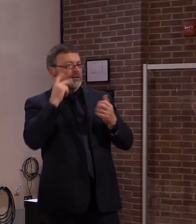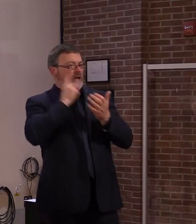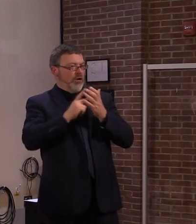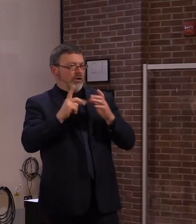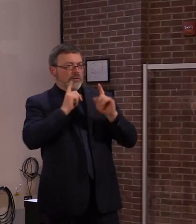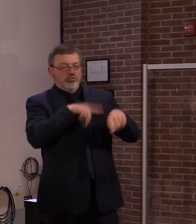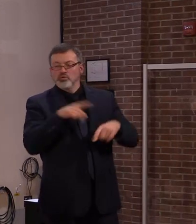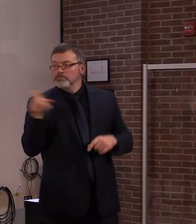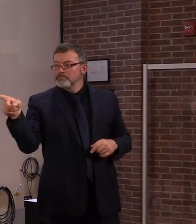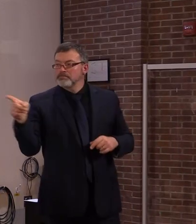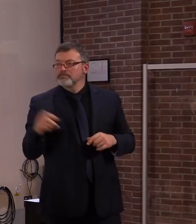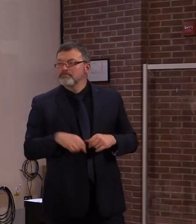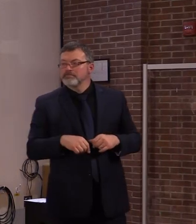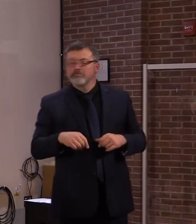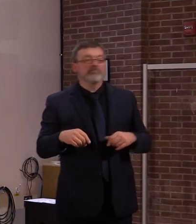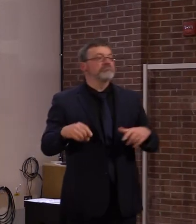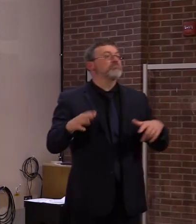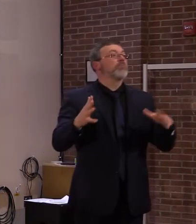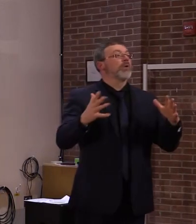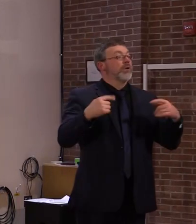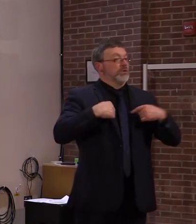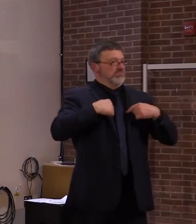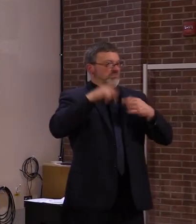Yeah, Peter, you're asking